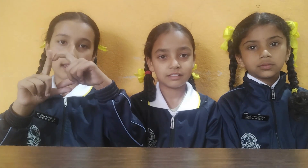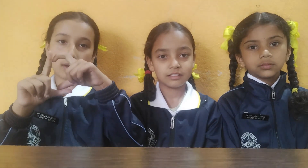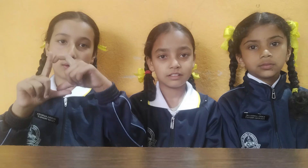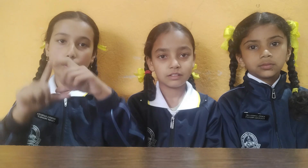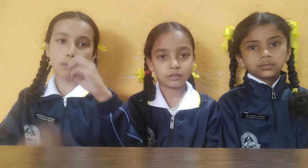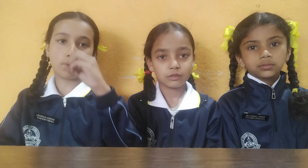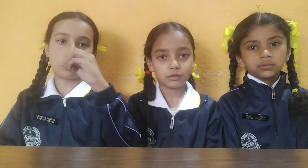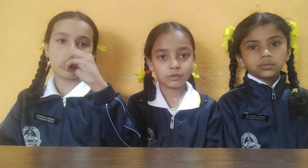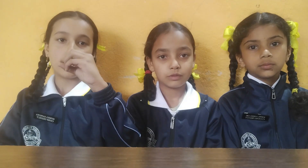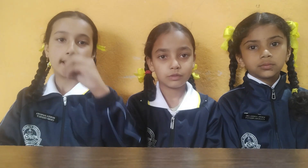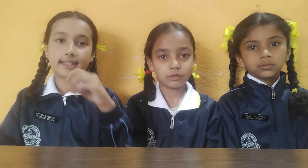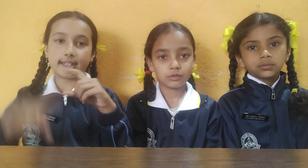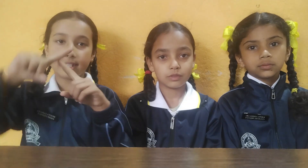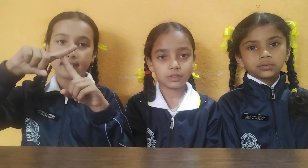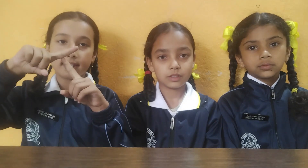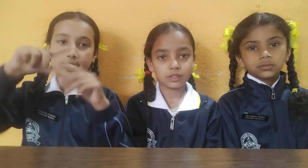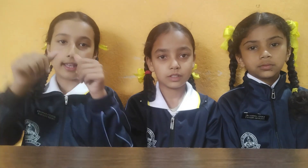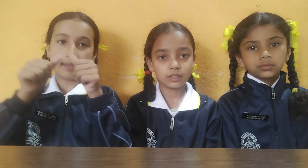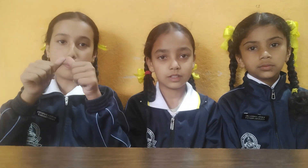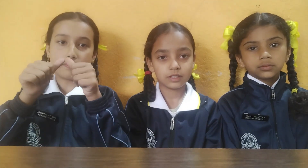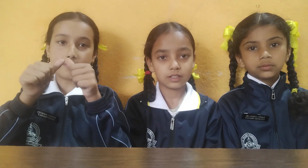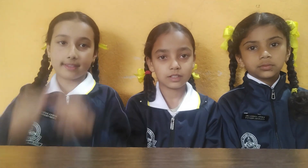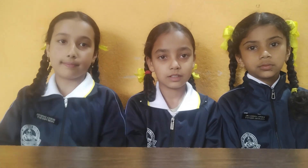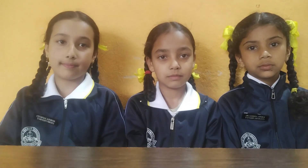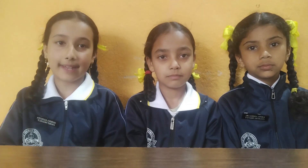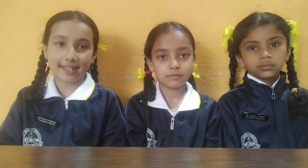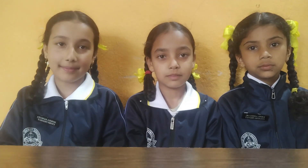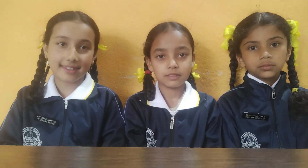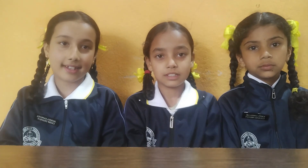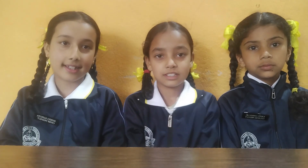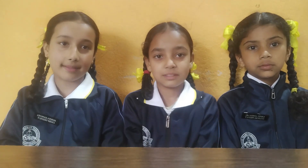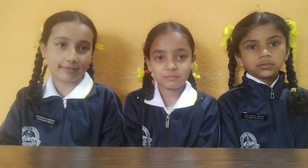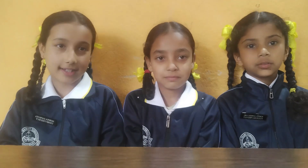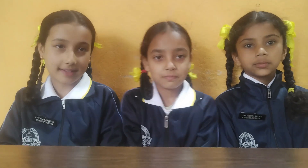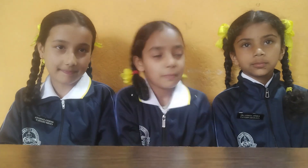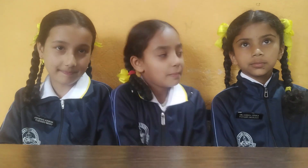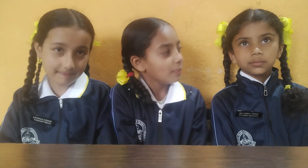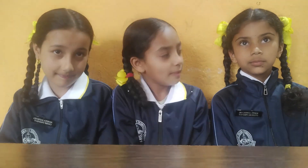o t a my name is rhea new